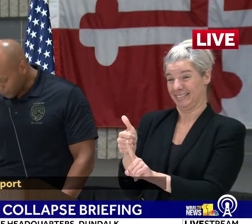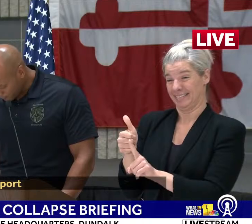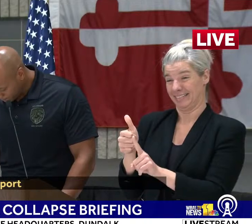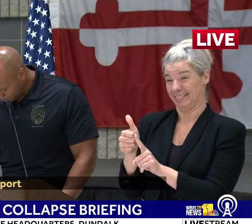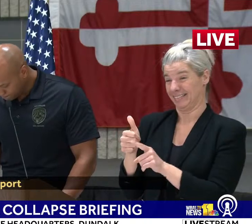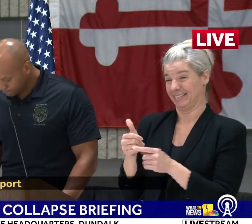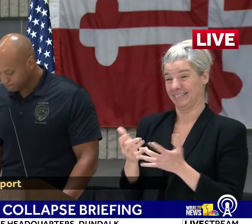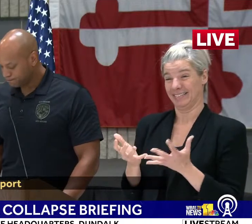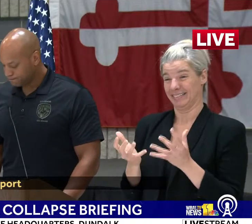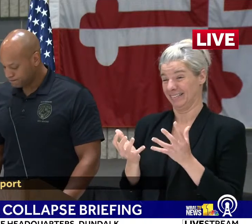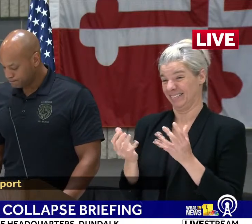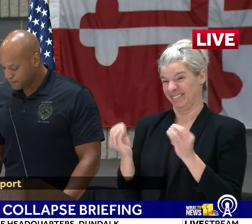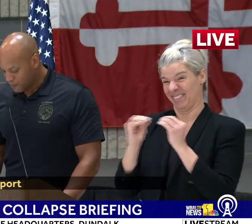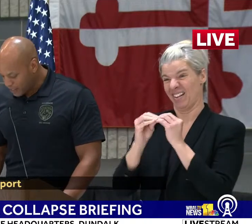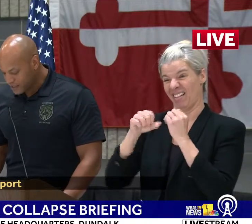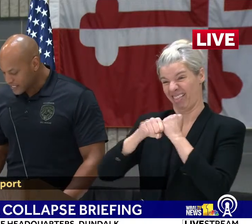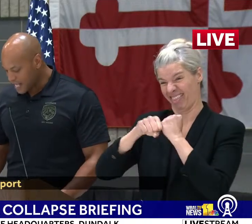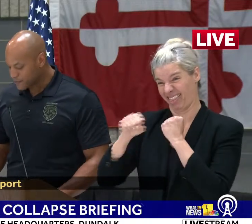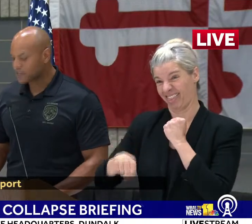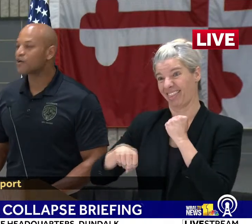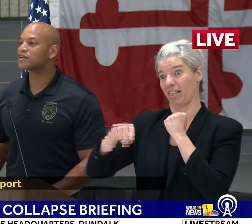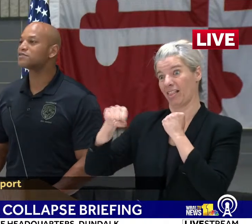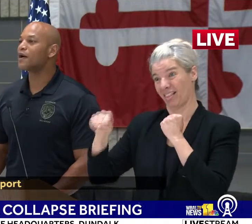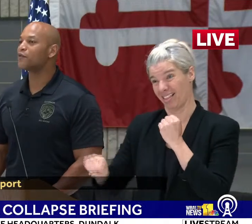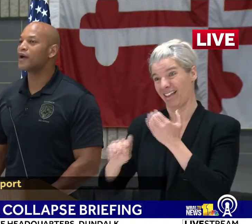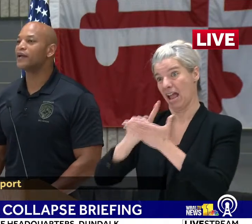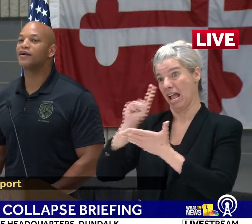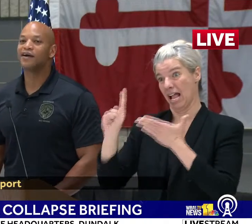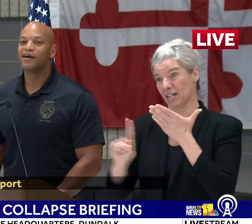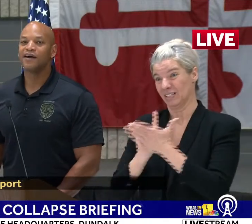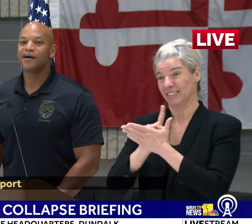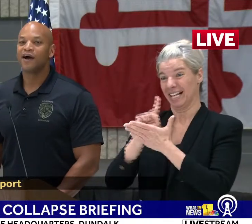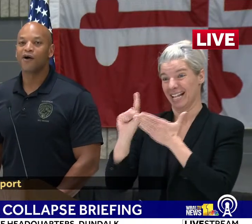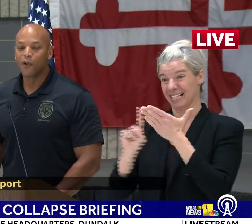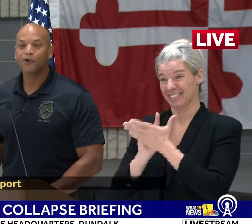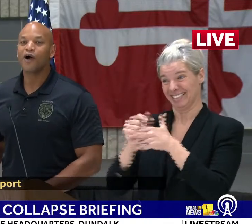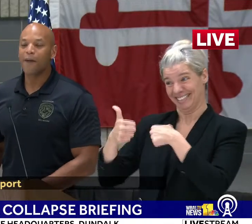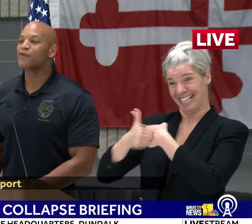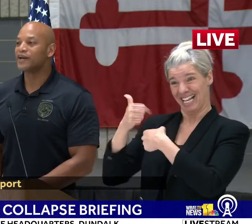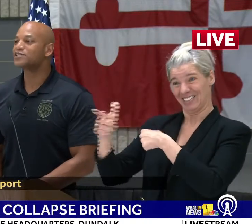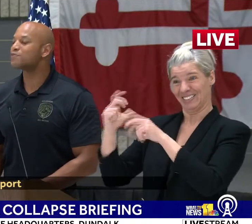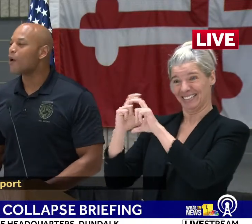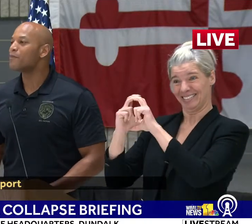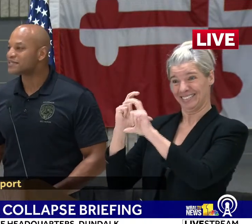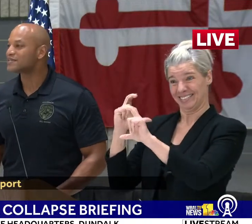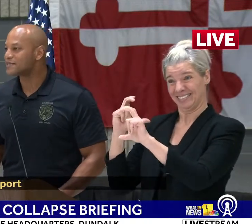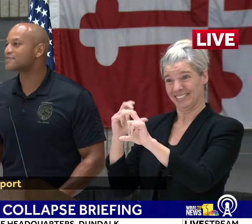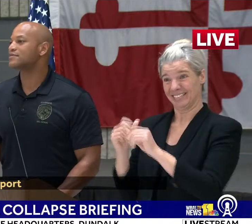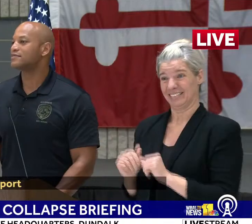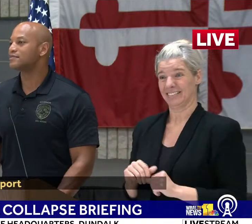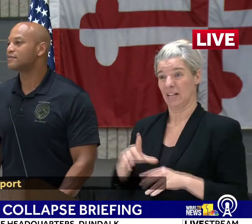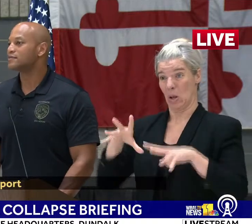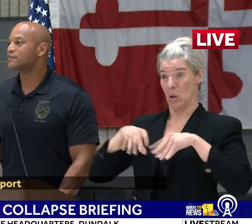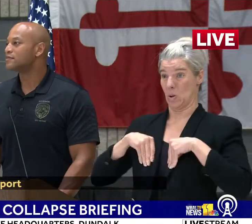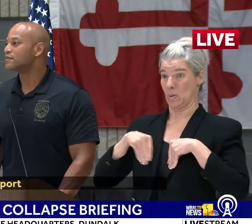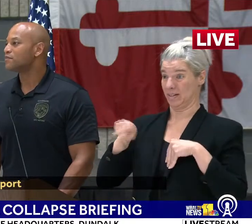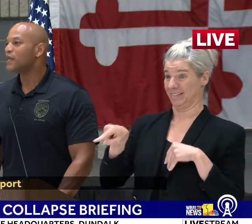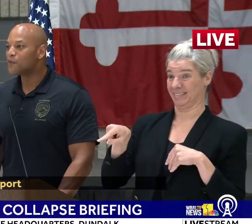hour longer. And many of these hazmat trucks, by the way, are owner-operated small